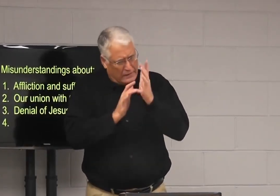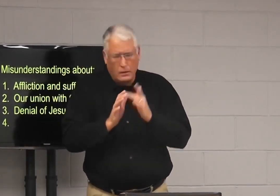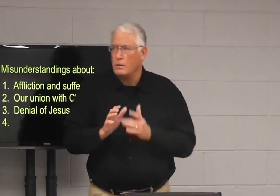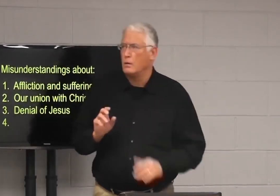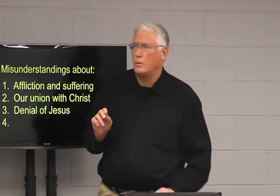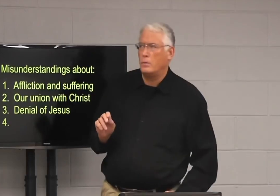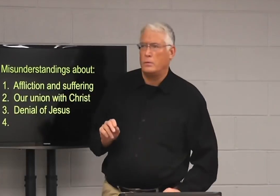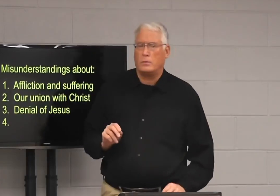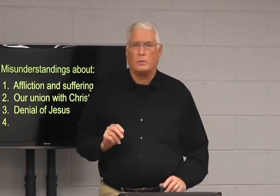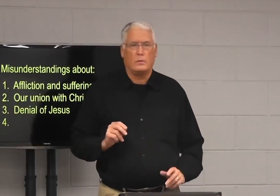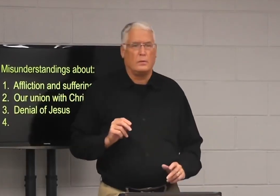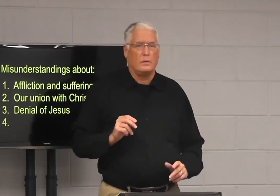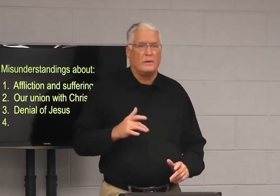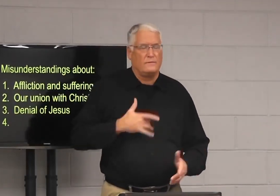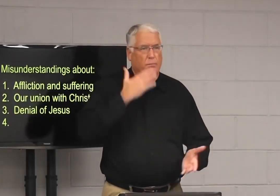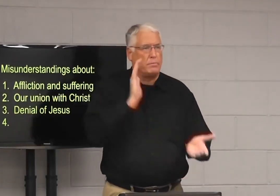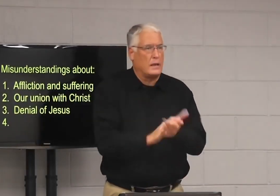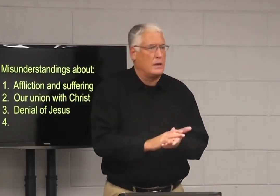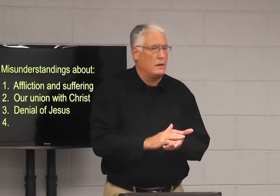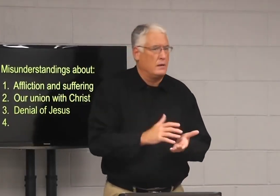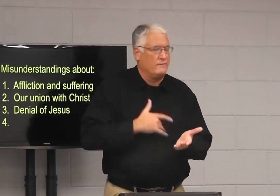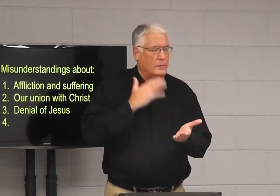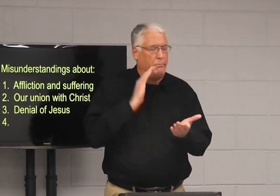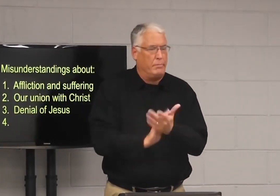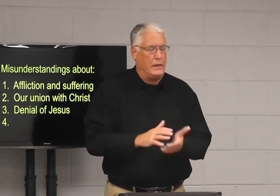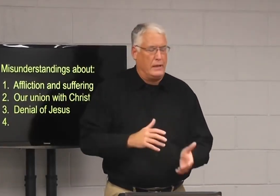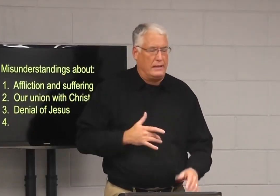you believe in Jesus? You know, you feel bad.